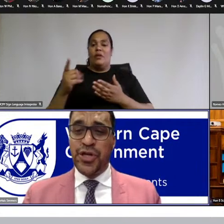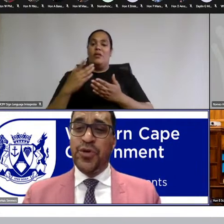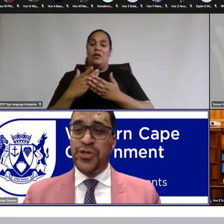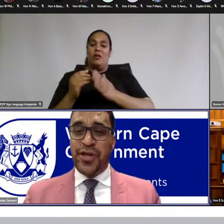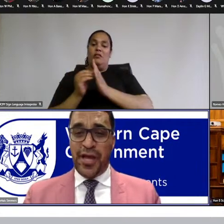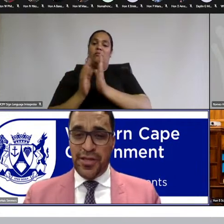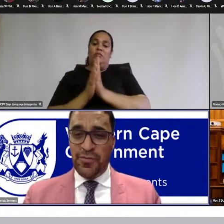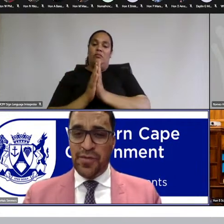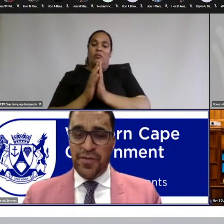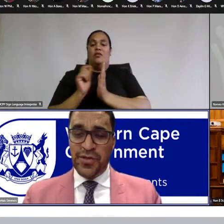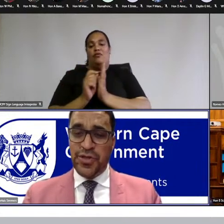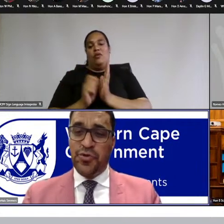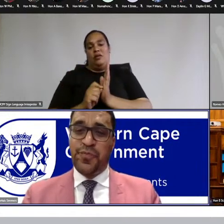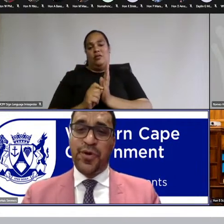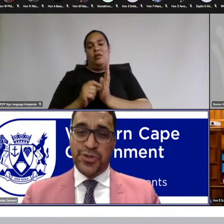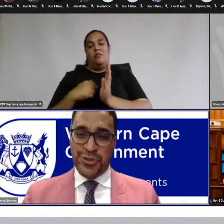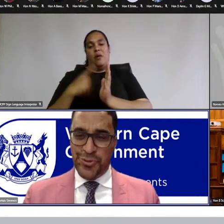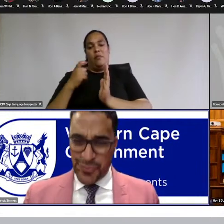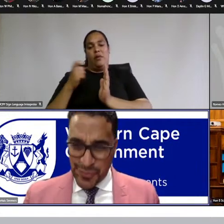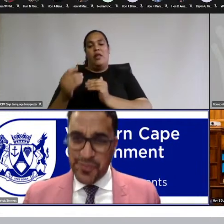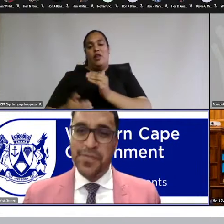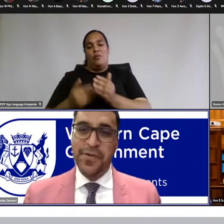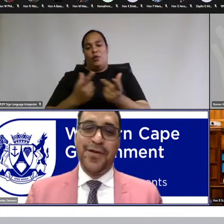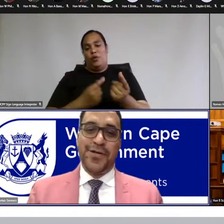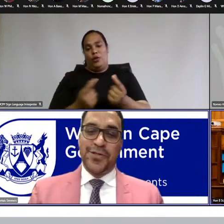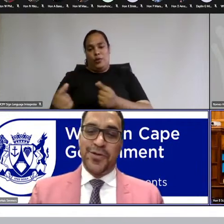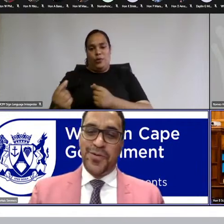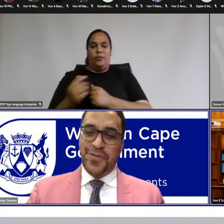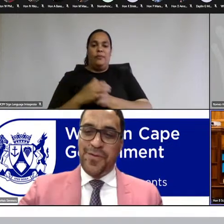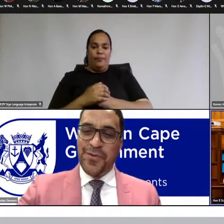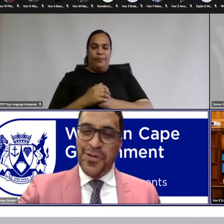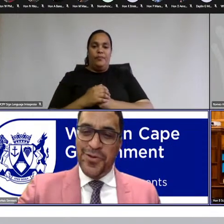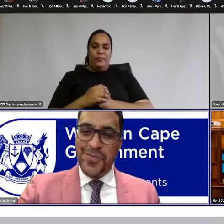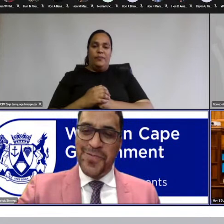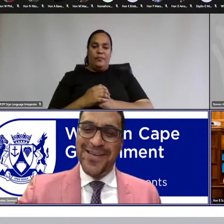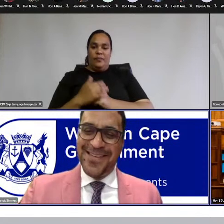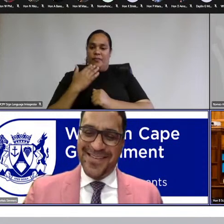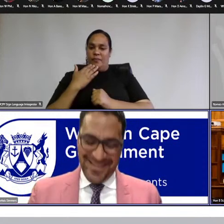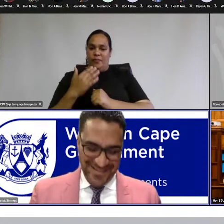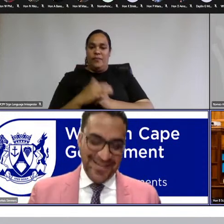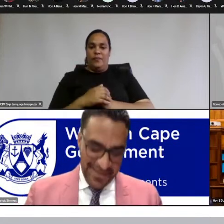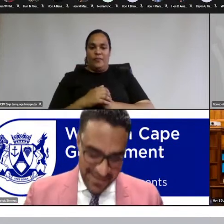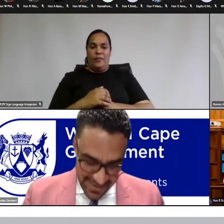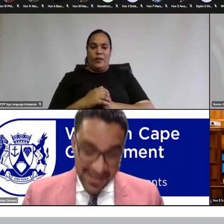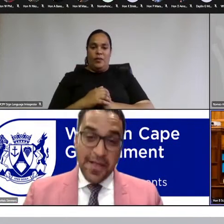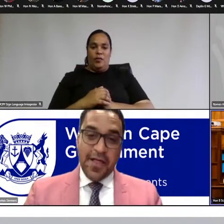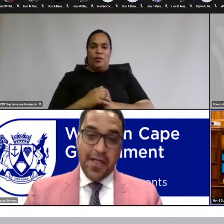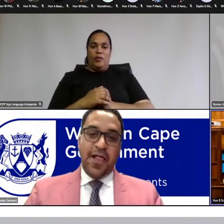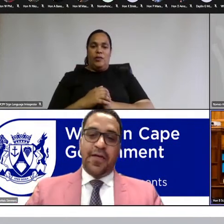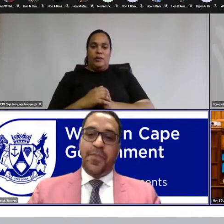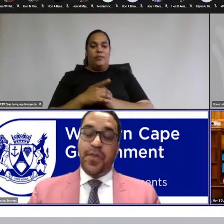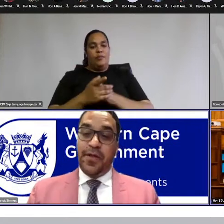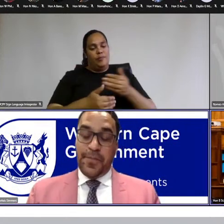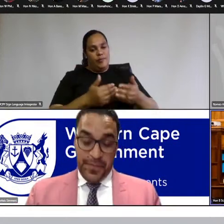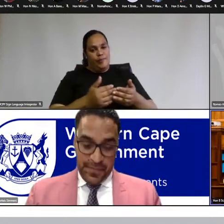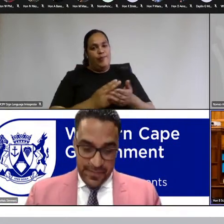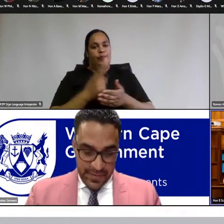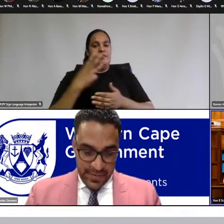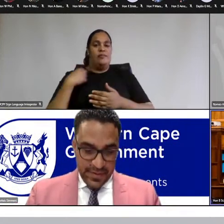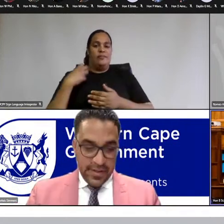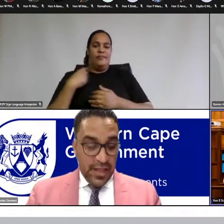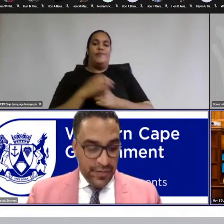his question in writing, which I believe is the due process to do. So, thank you very much, Honourable Said. You may proceed, Honourable